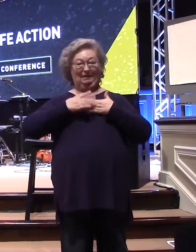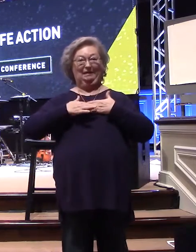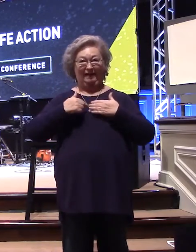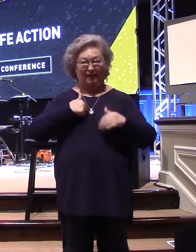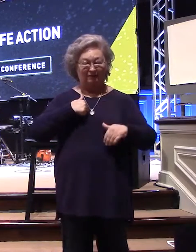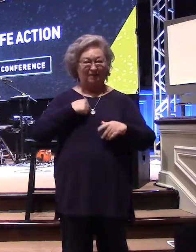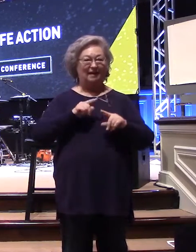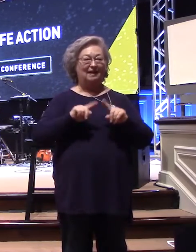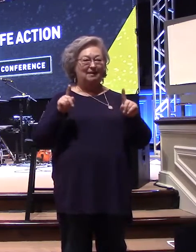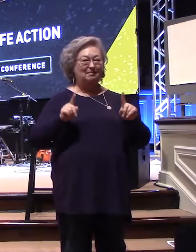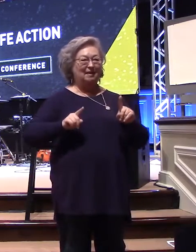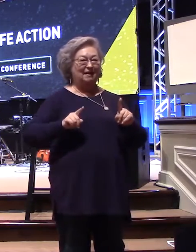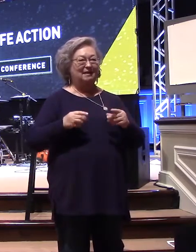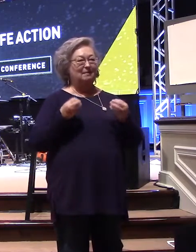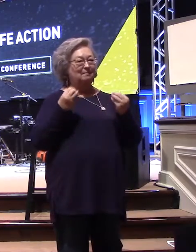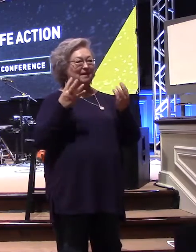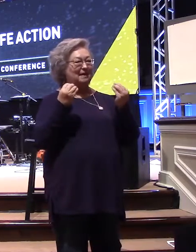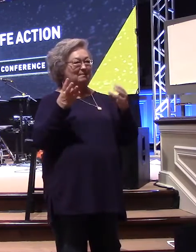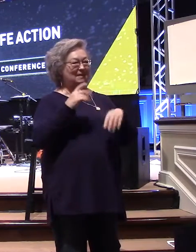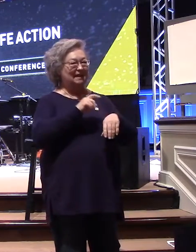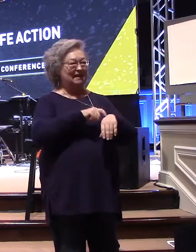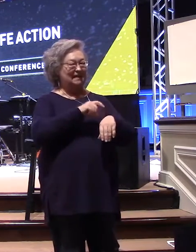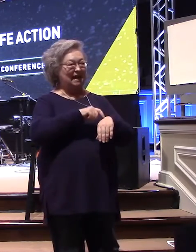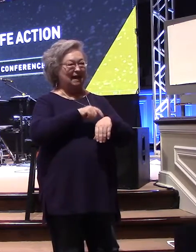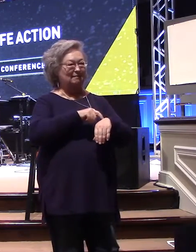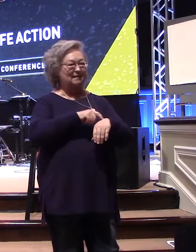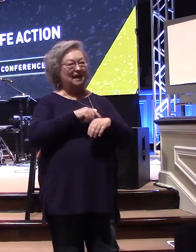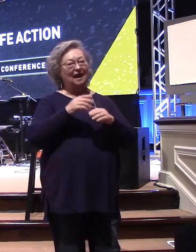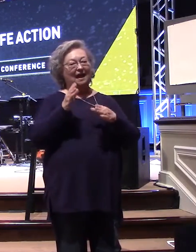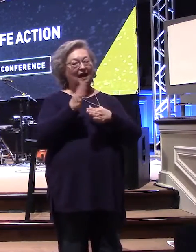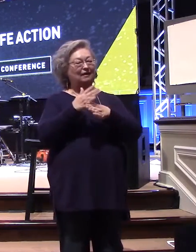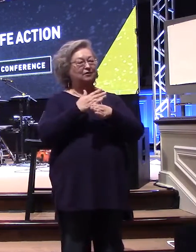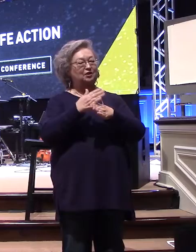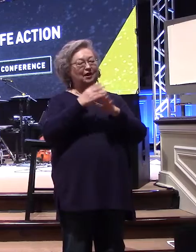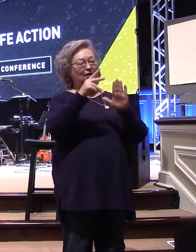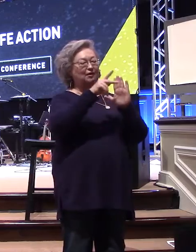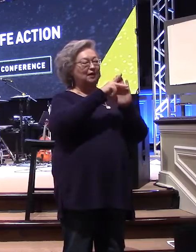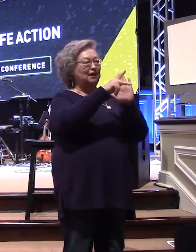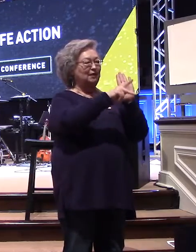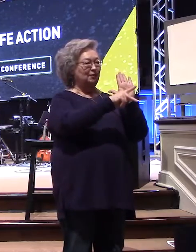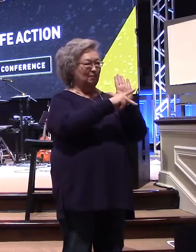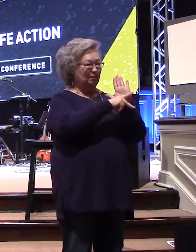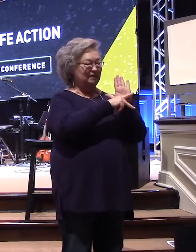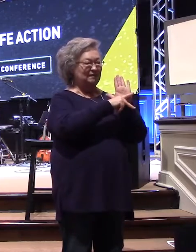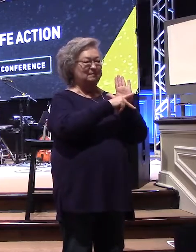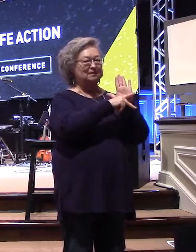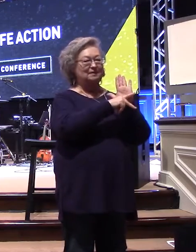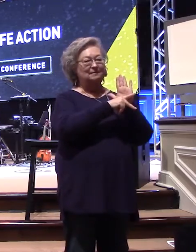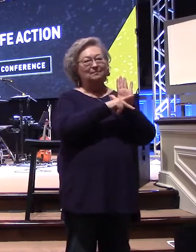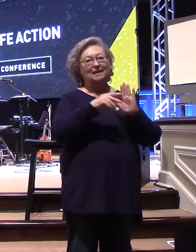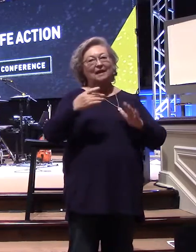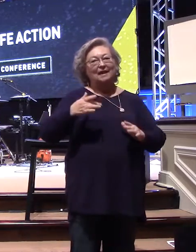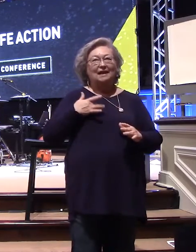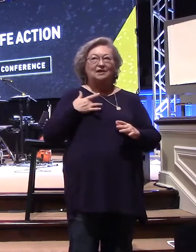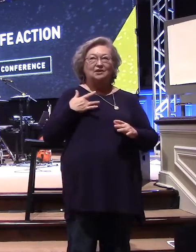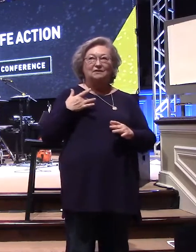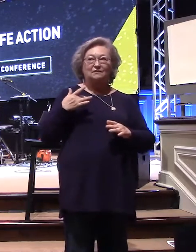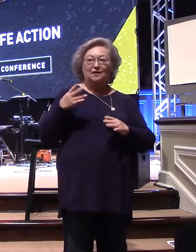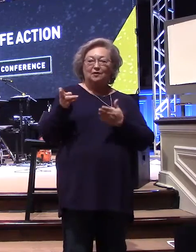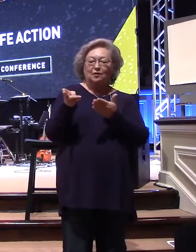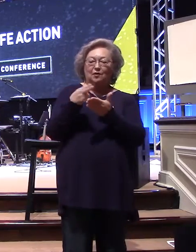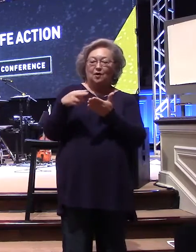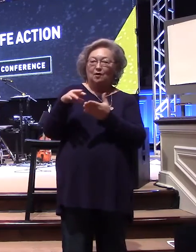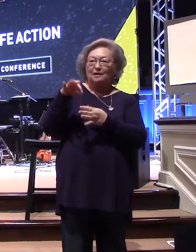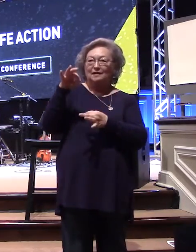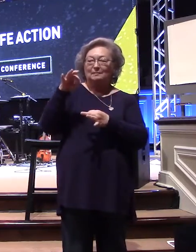And I can't tell you how many times I've shared some of these principles. And as I'm saying it, I feel the Holy Spirit tap me on the shoulder and